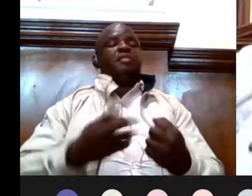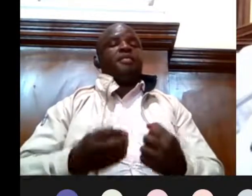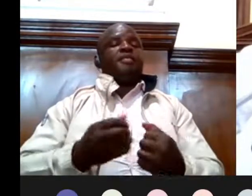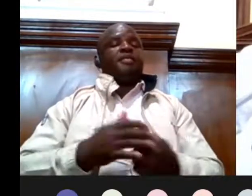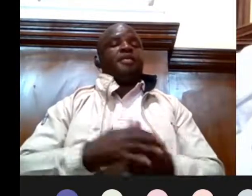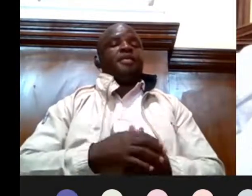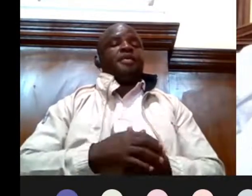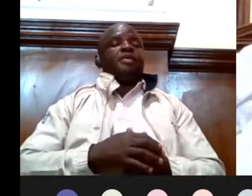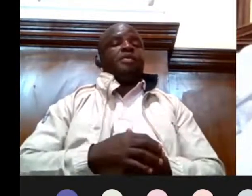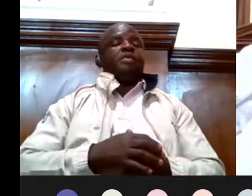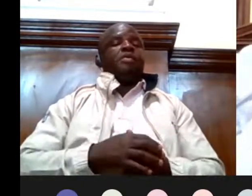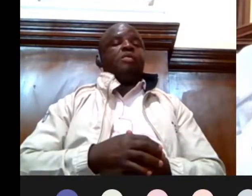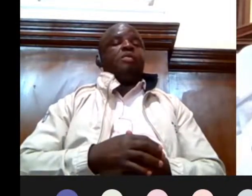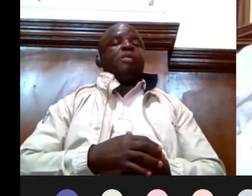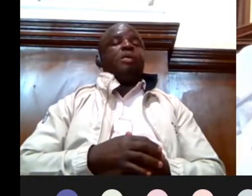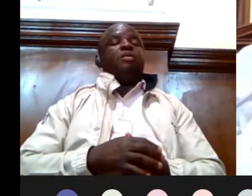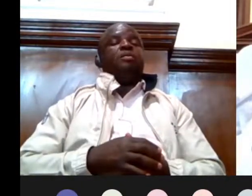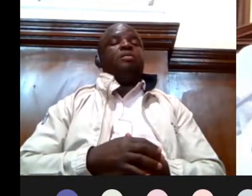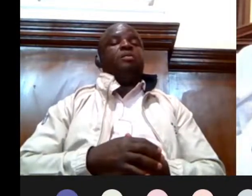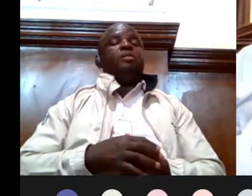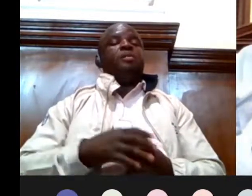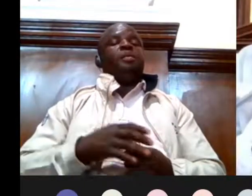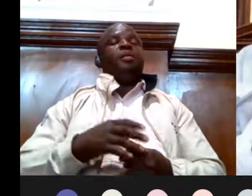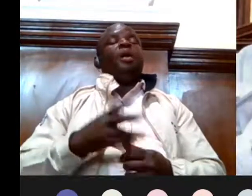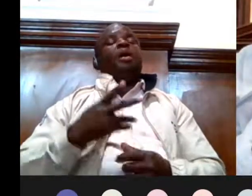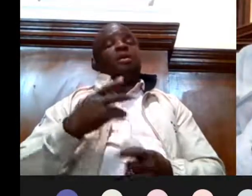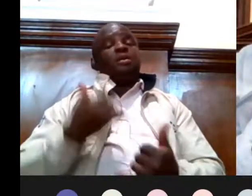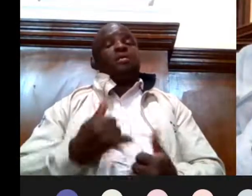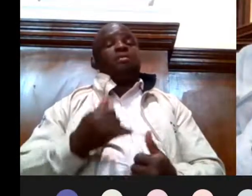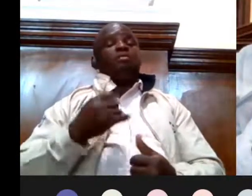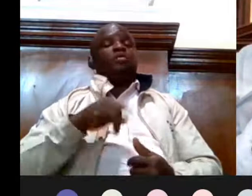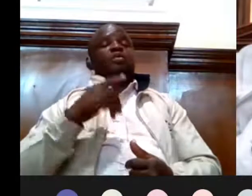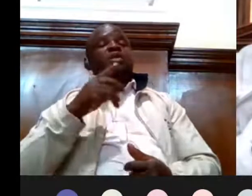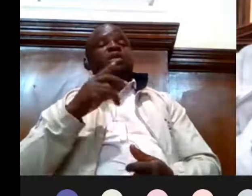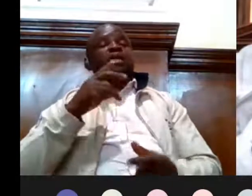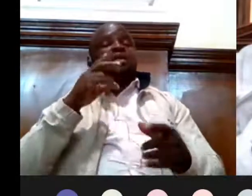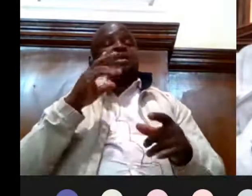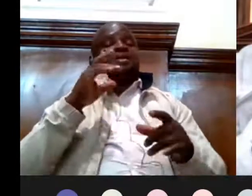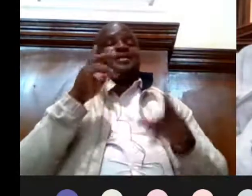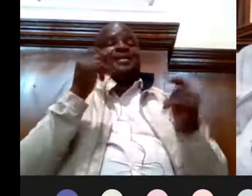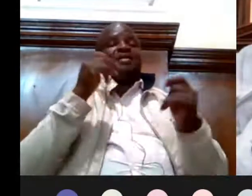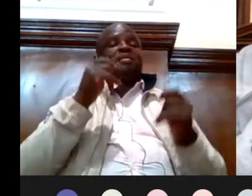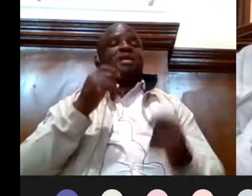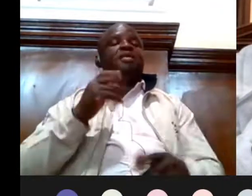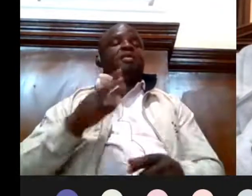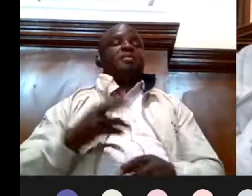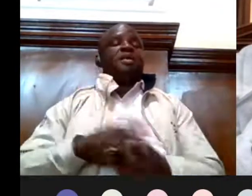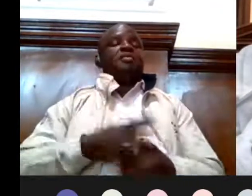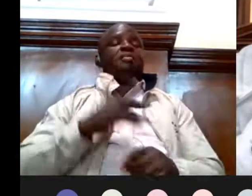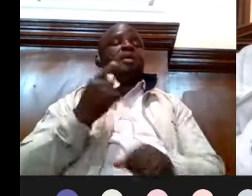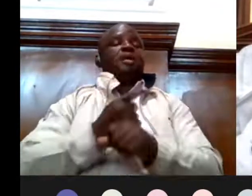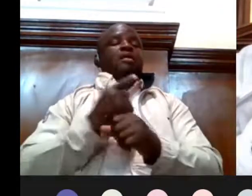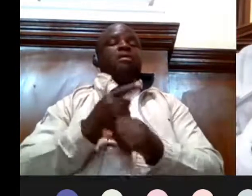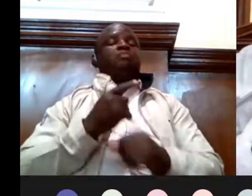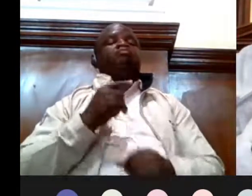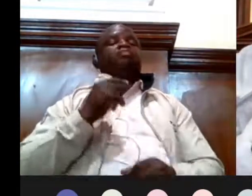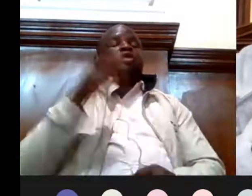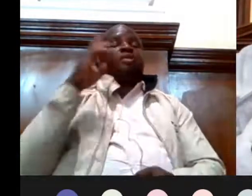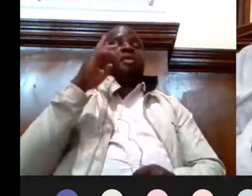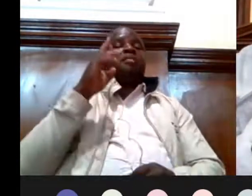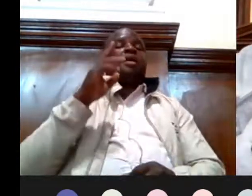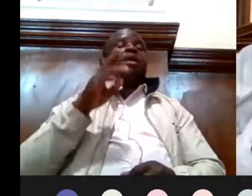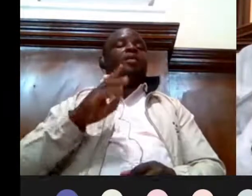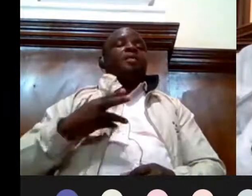We should, as we celebrate the women, bear in mind the sacrifice of